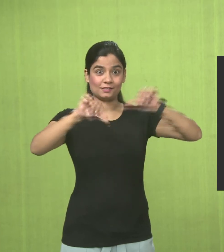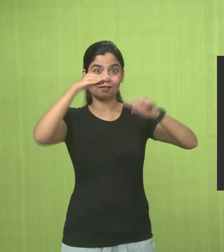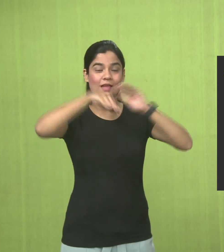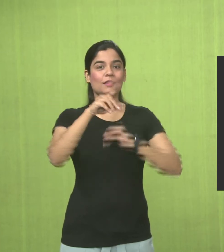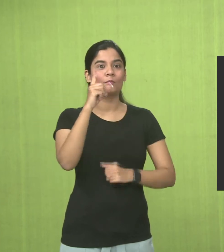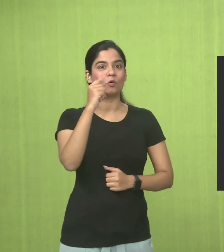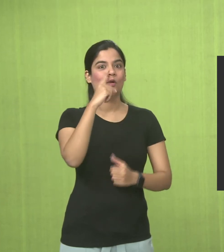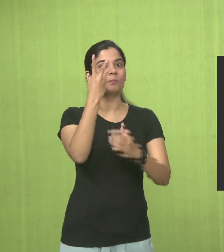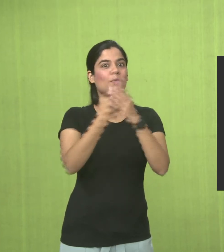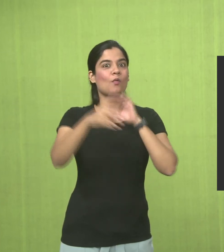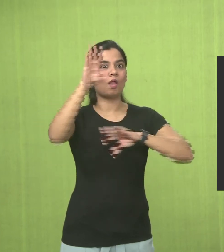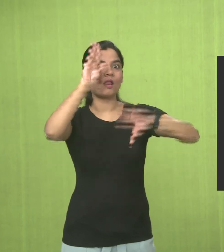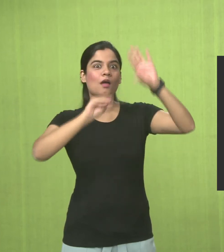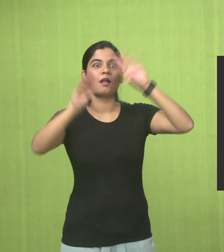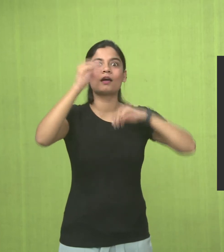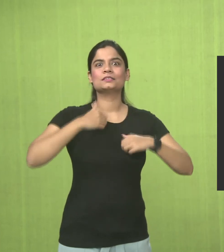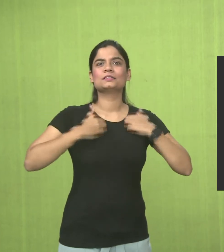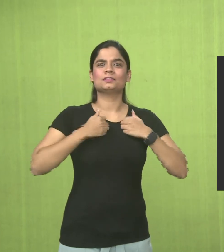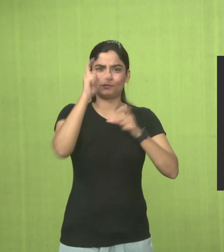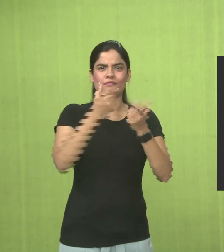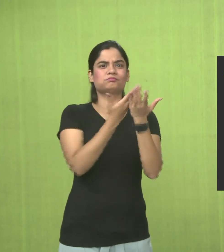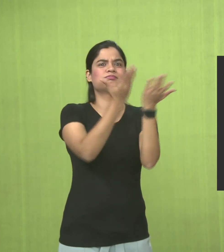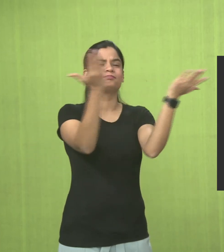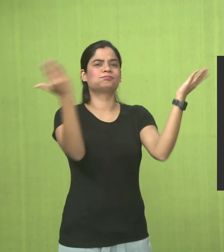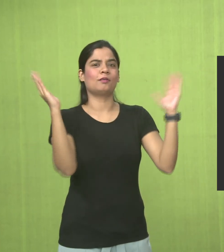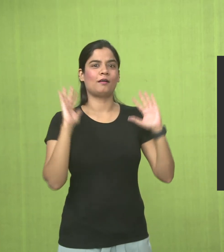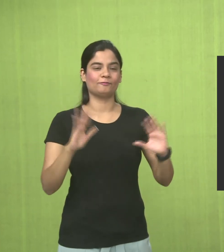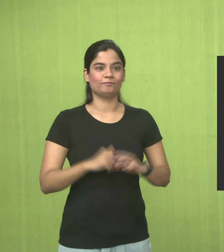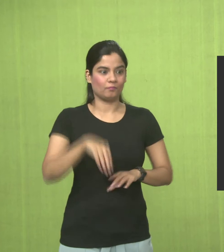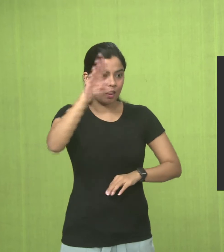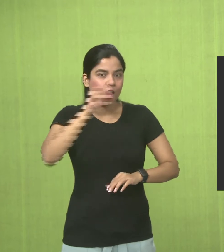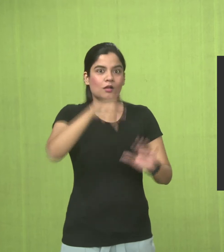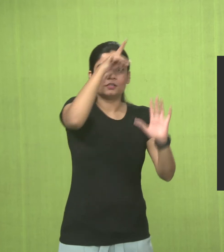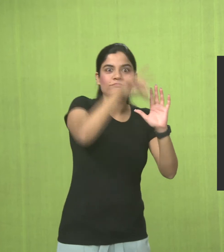Home science is for both boys and girls. Let me tell how.